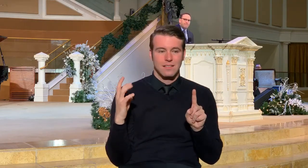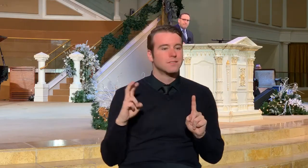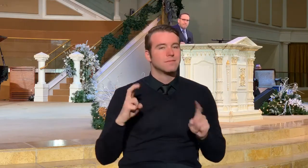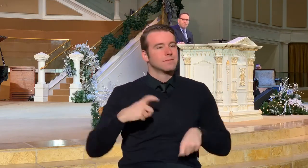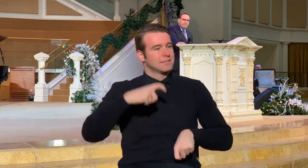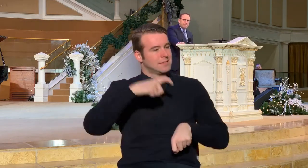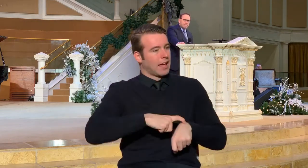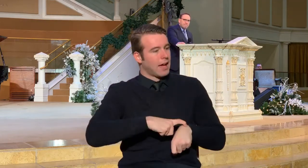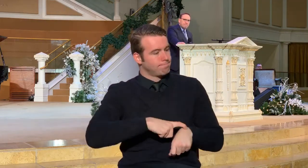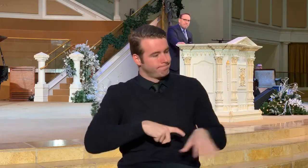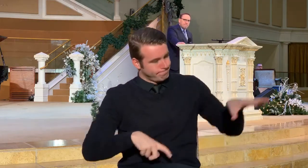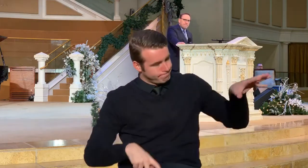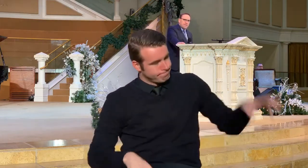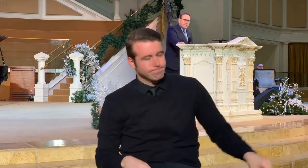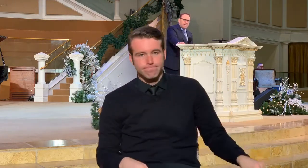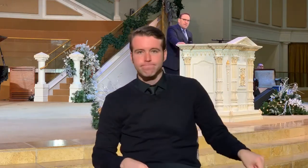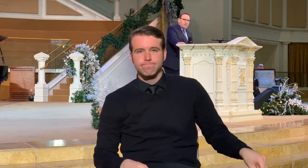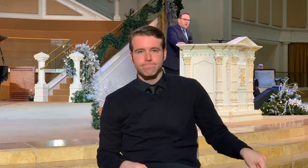come.